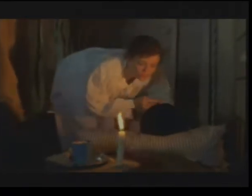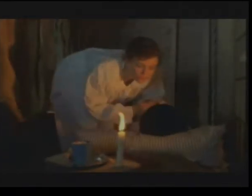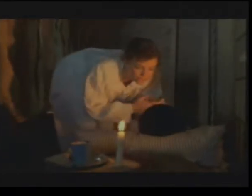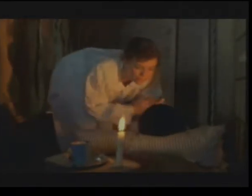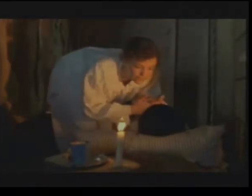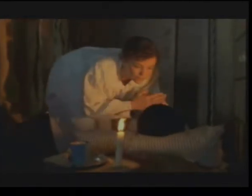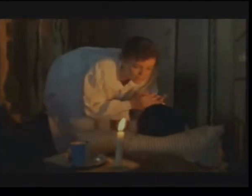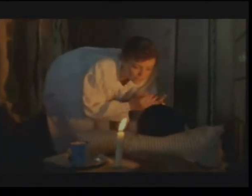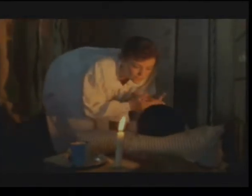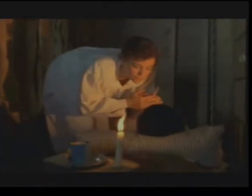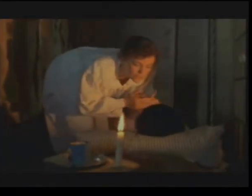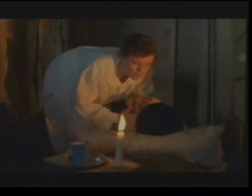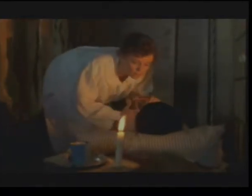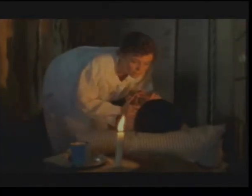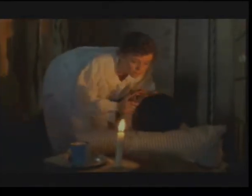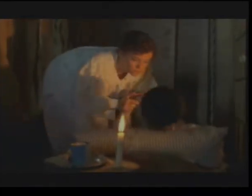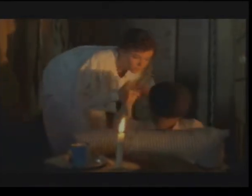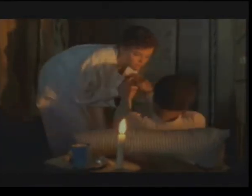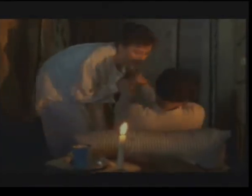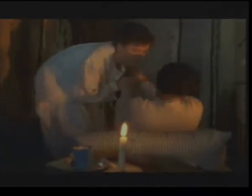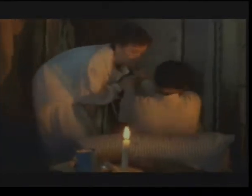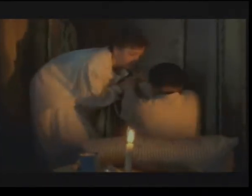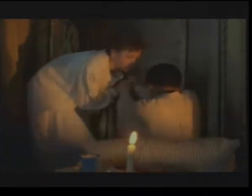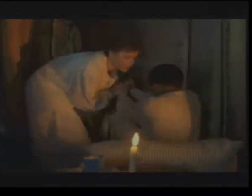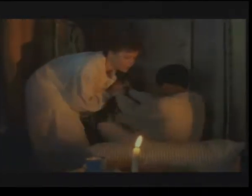Wake up. I need you now.